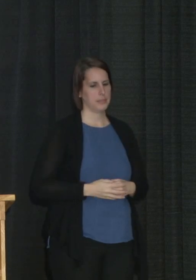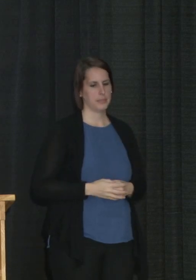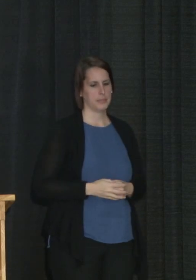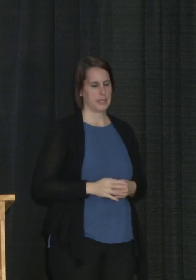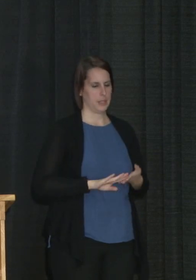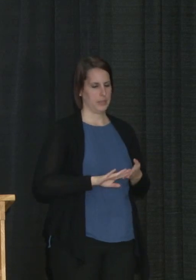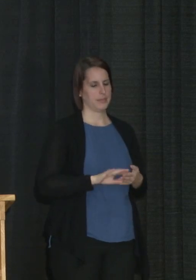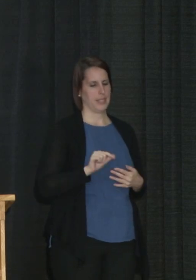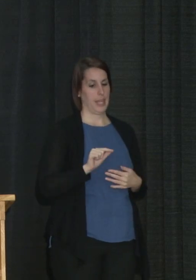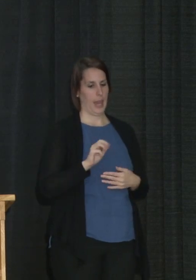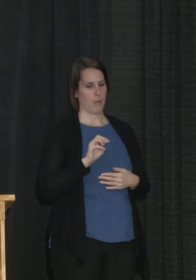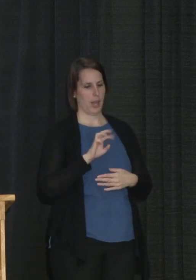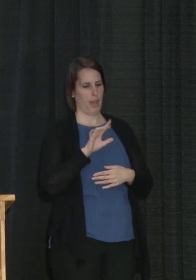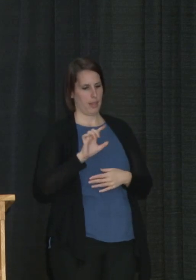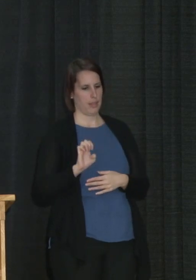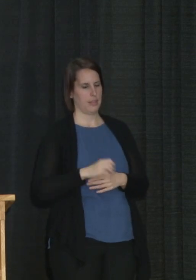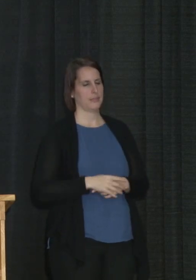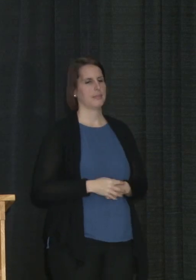Gabrielle.